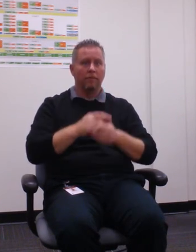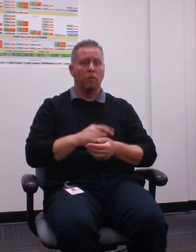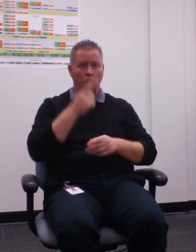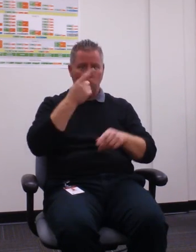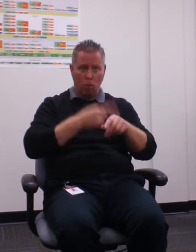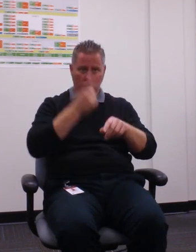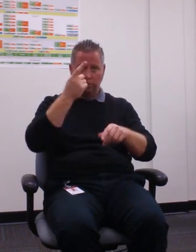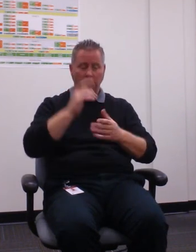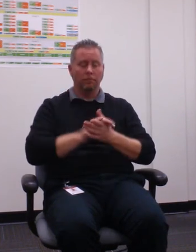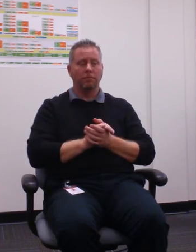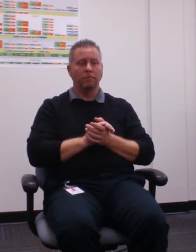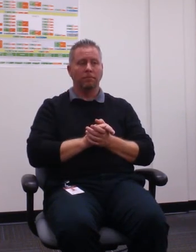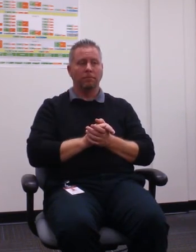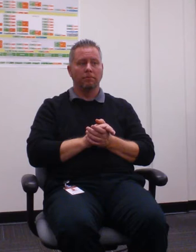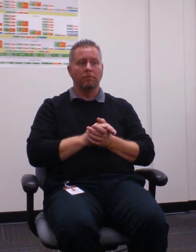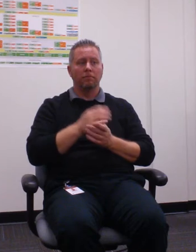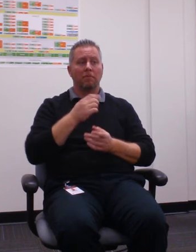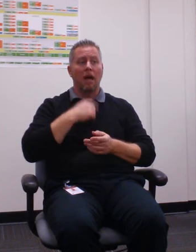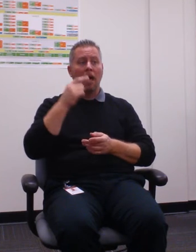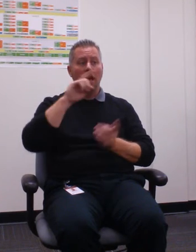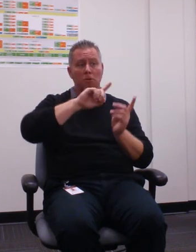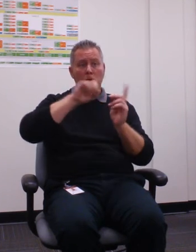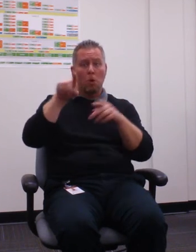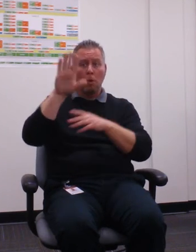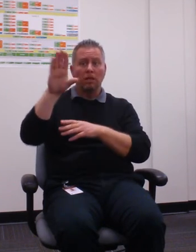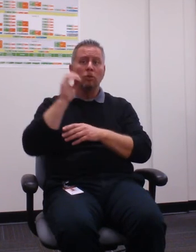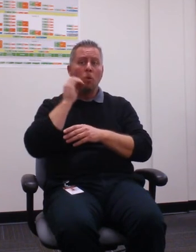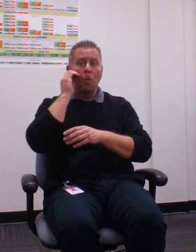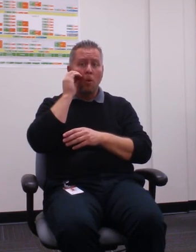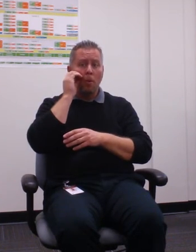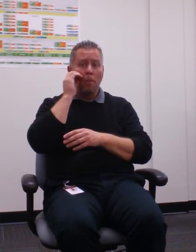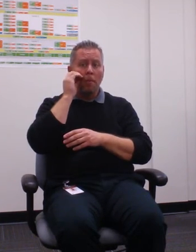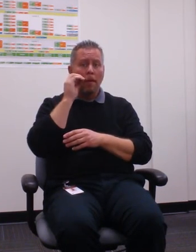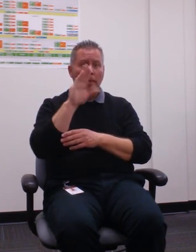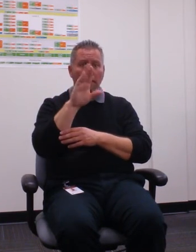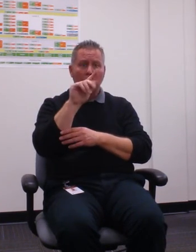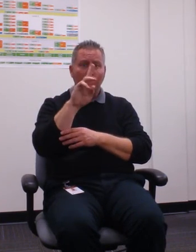I go over there, the battery's dead.